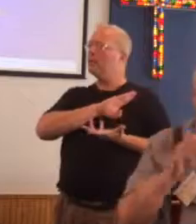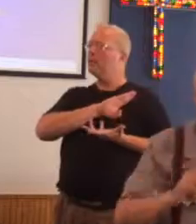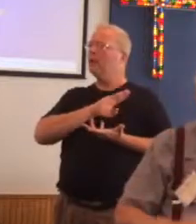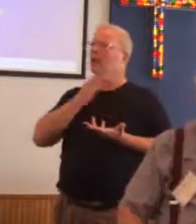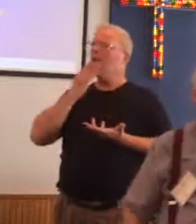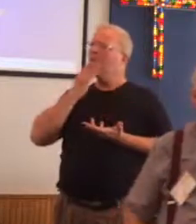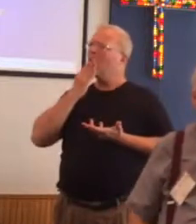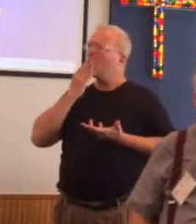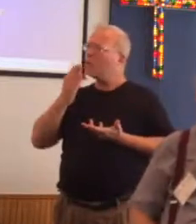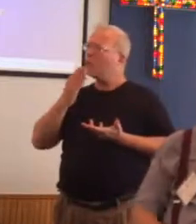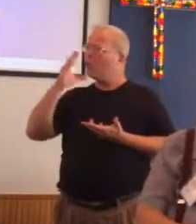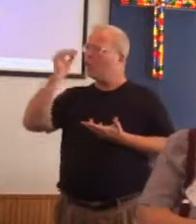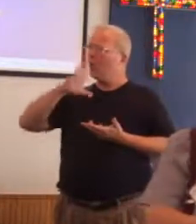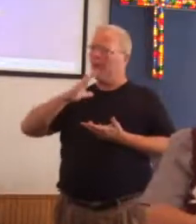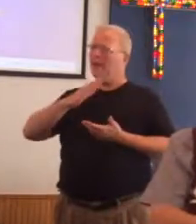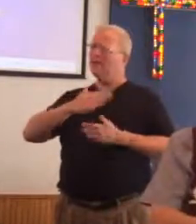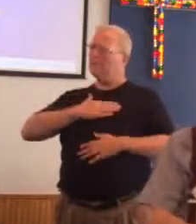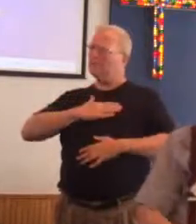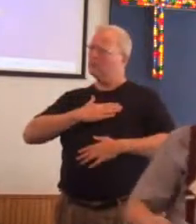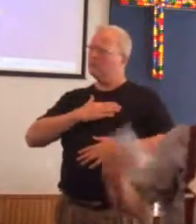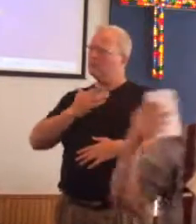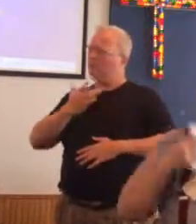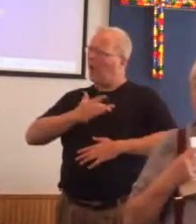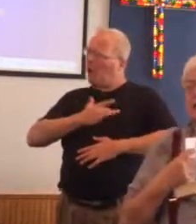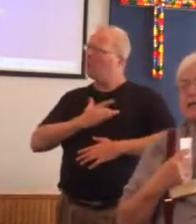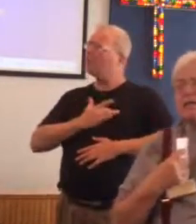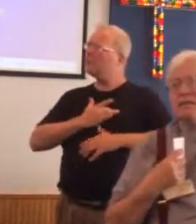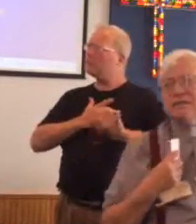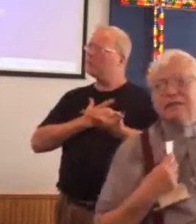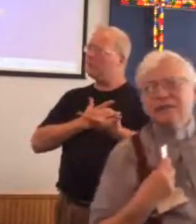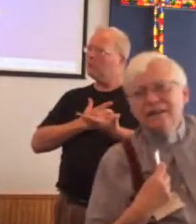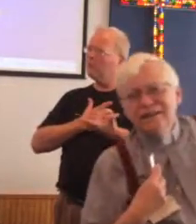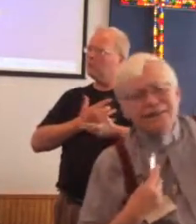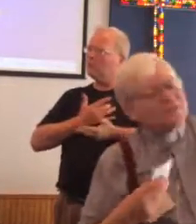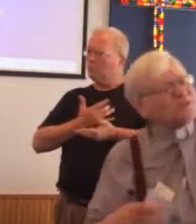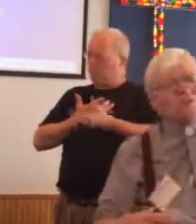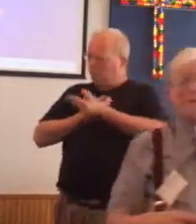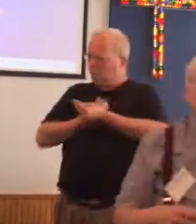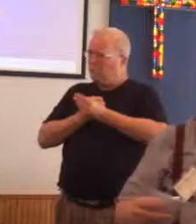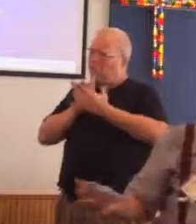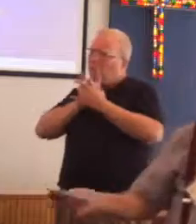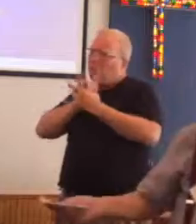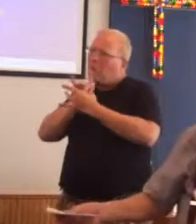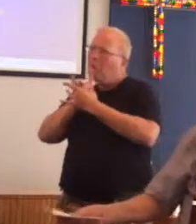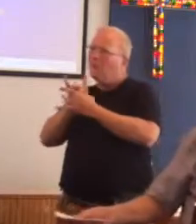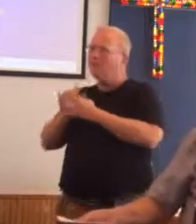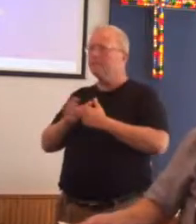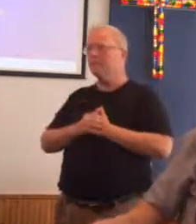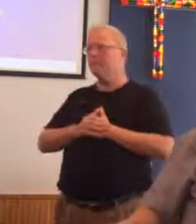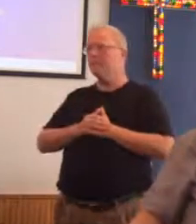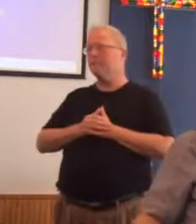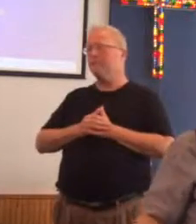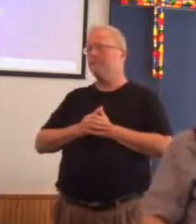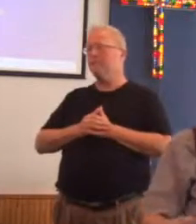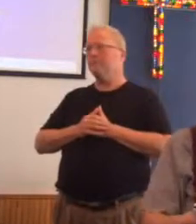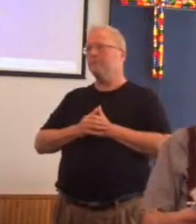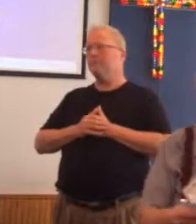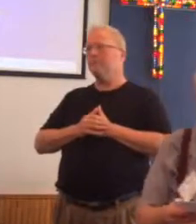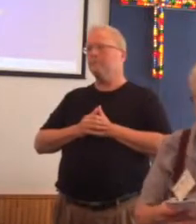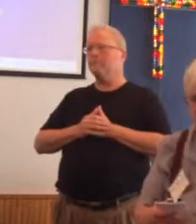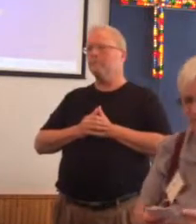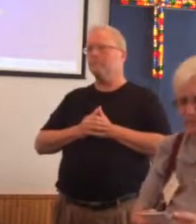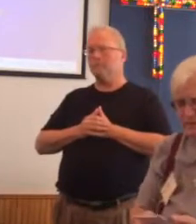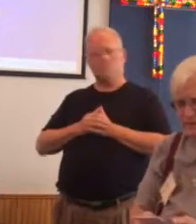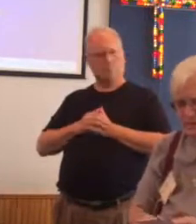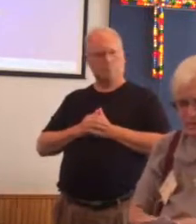Being an honorable person. And for us, the story may be all three. It may be all